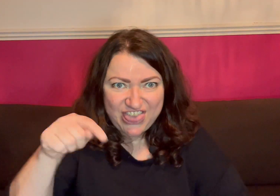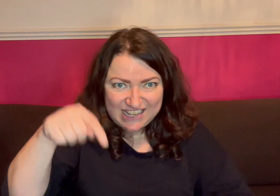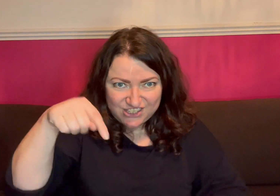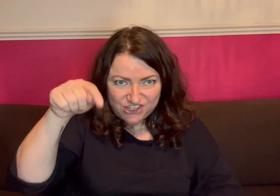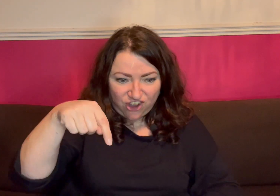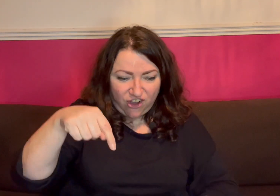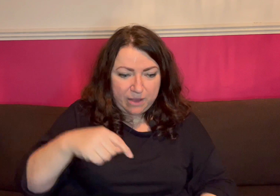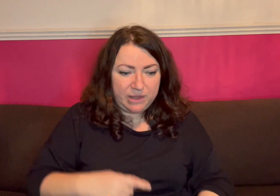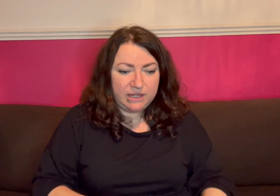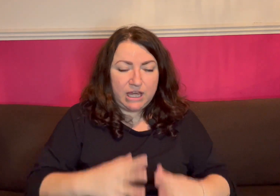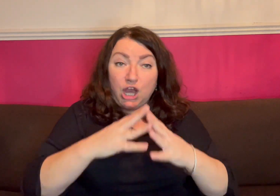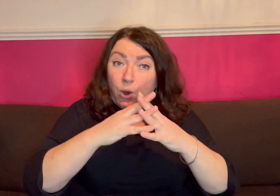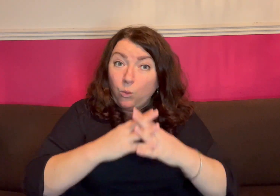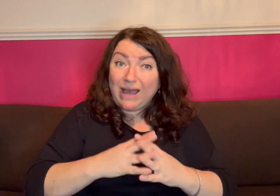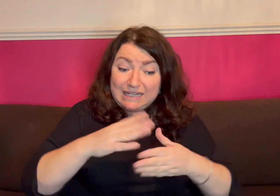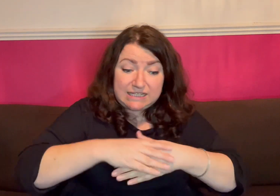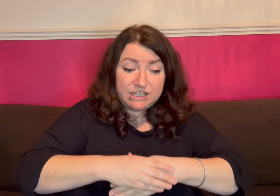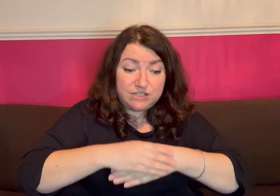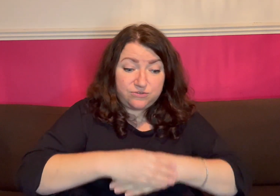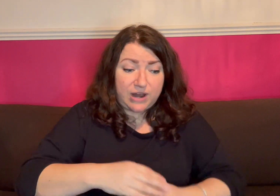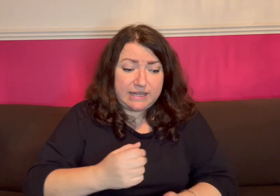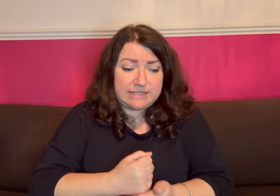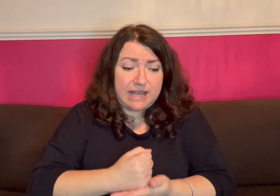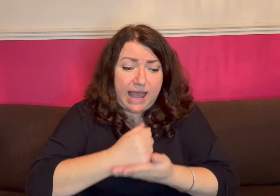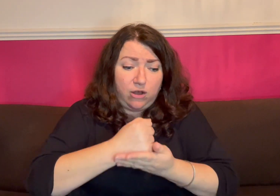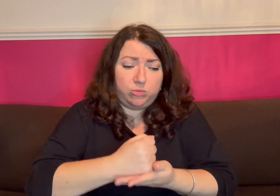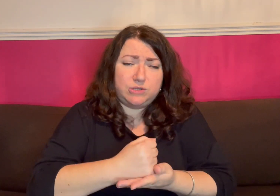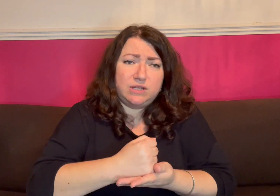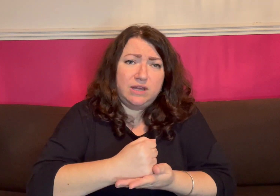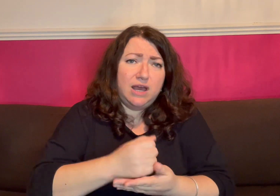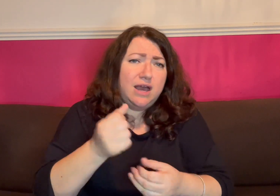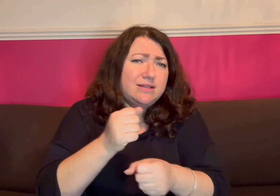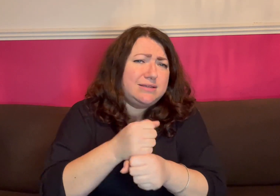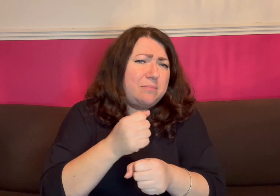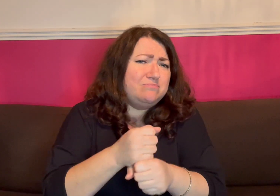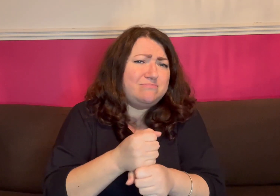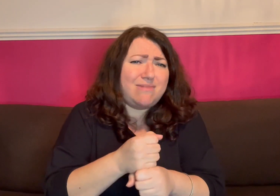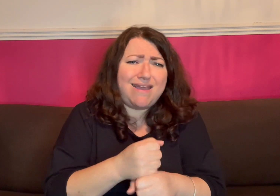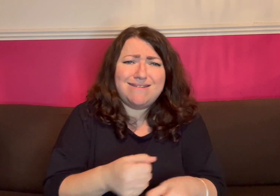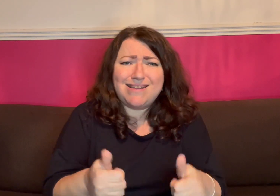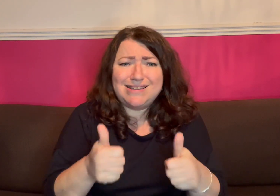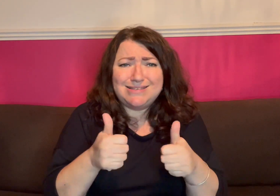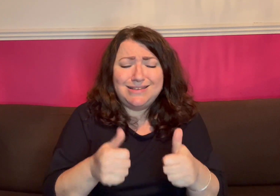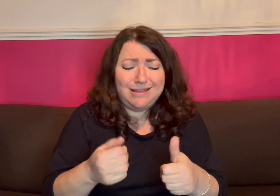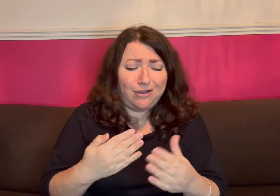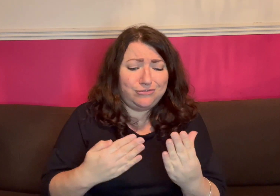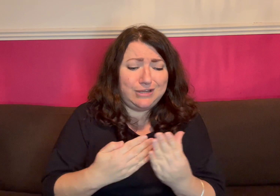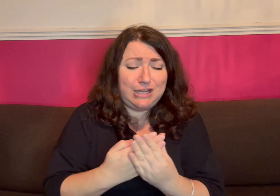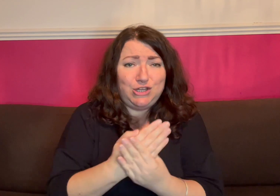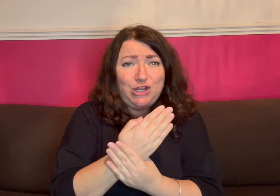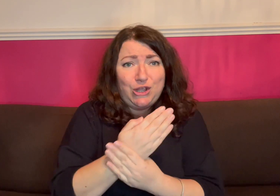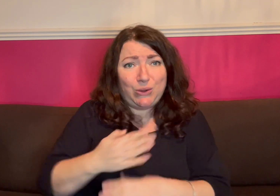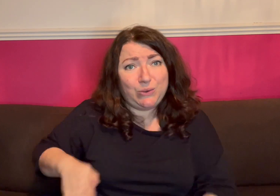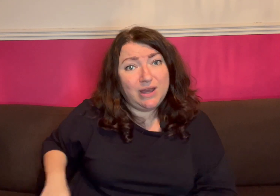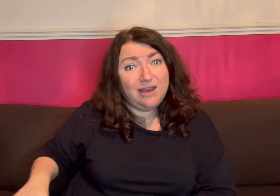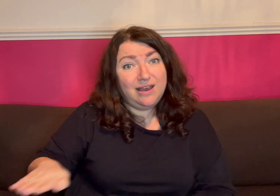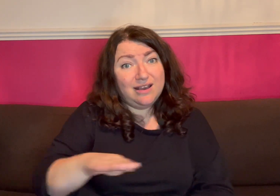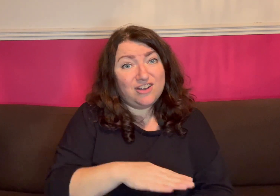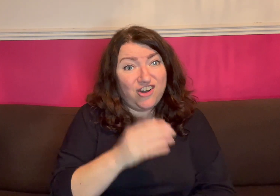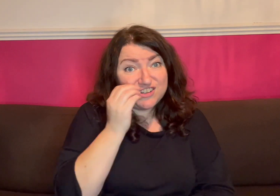This time, Wellington's friends helped to make his lovely new garden.